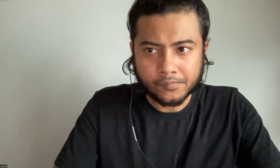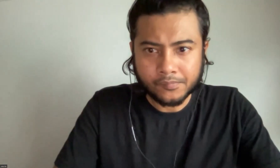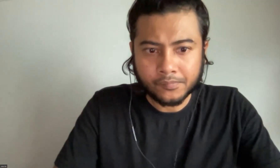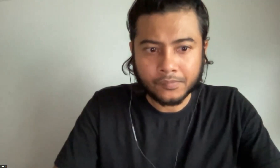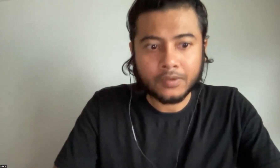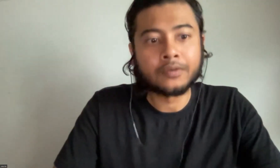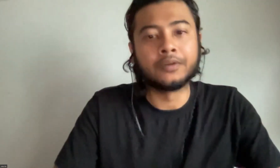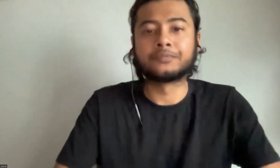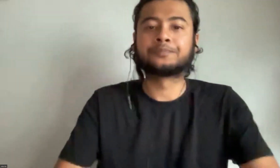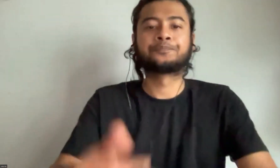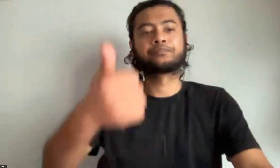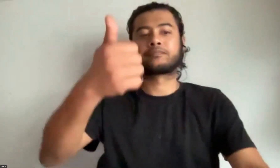Yes, I'll move on to the next slide.